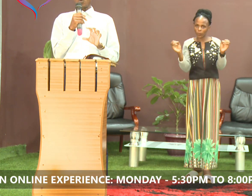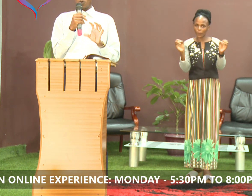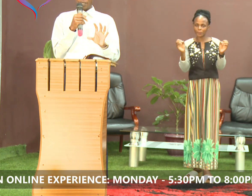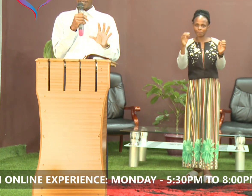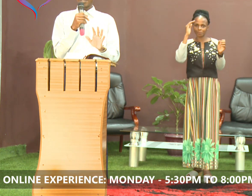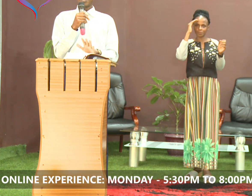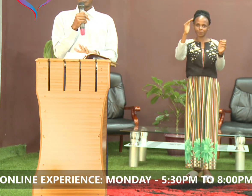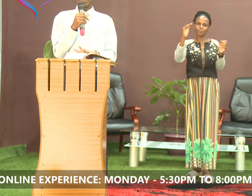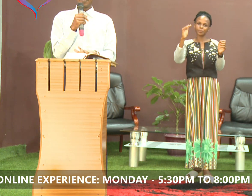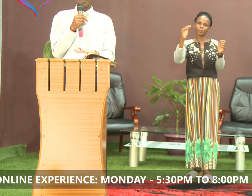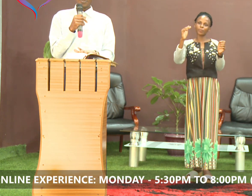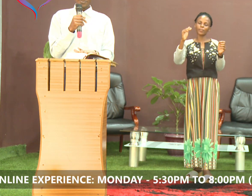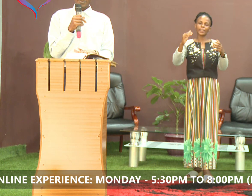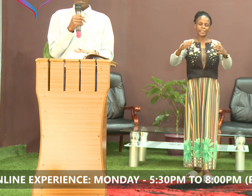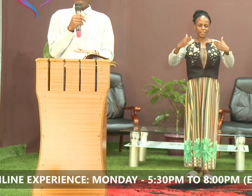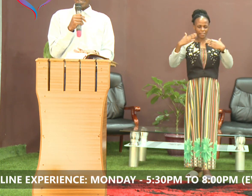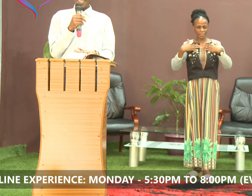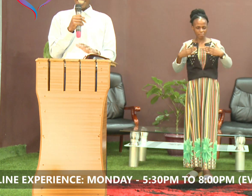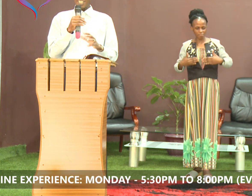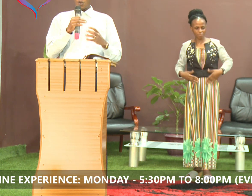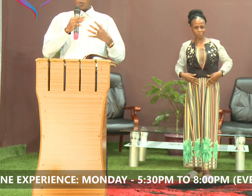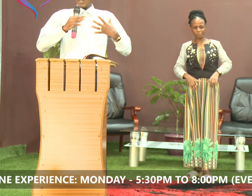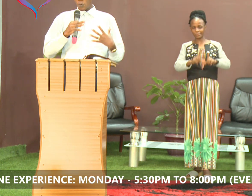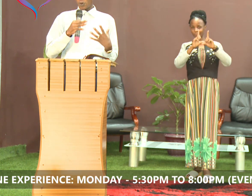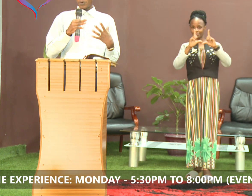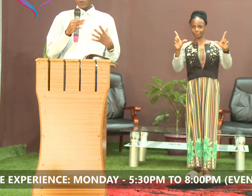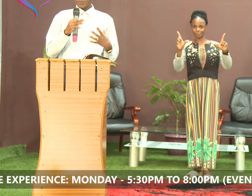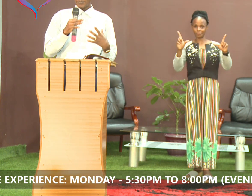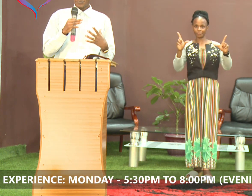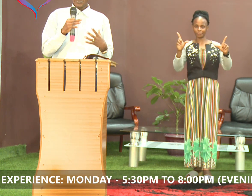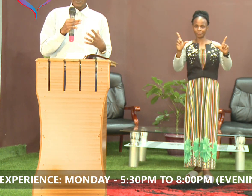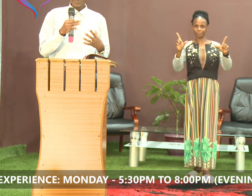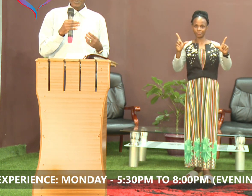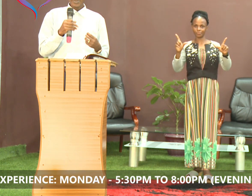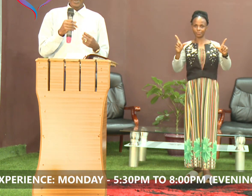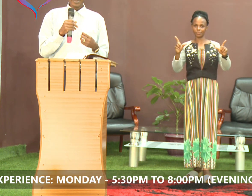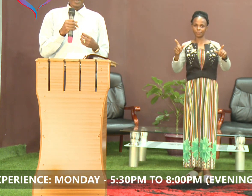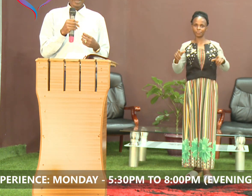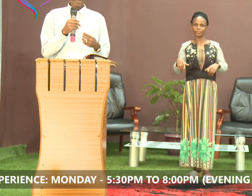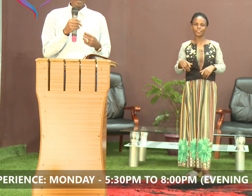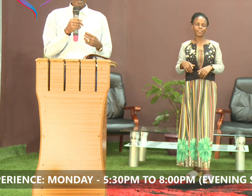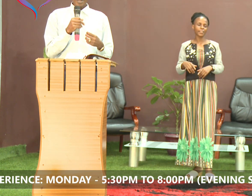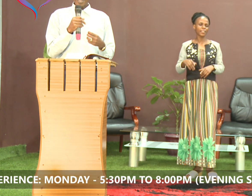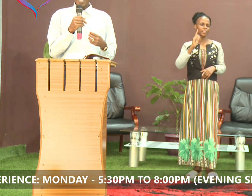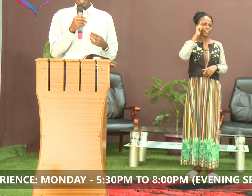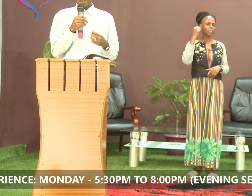non-verbal. This is the body posture. I want you to imagine someone who tells you, I love